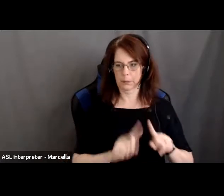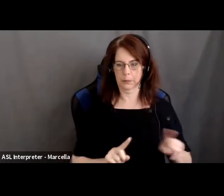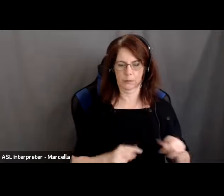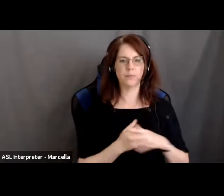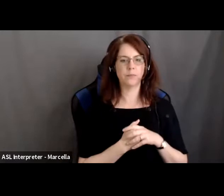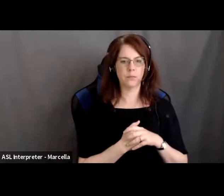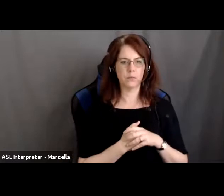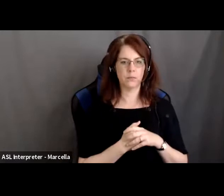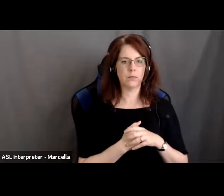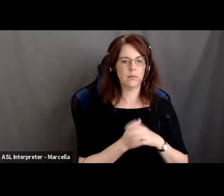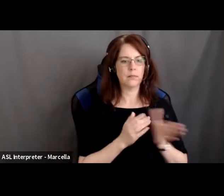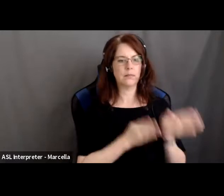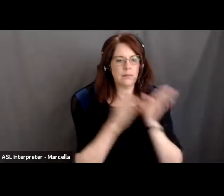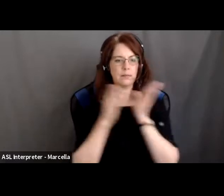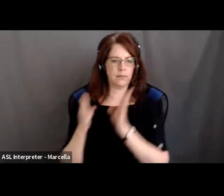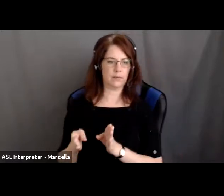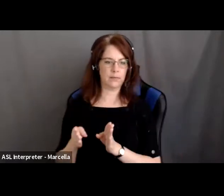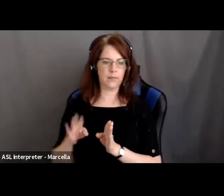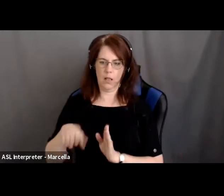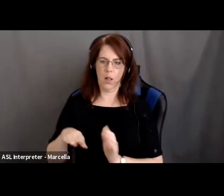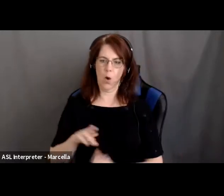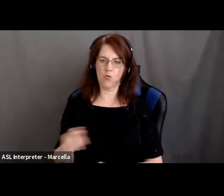plates and a cup. And then in the lower